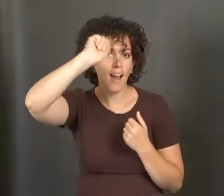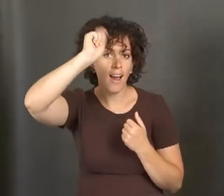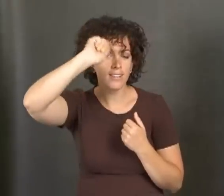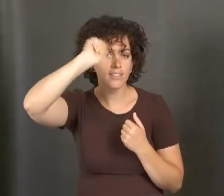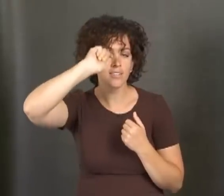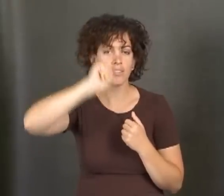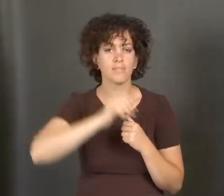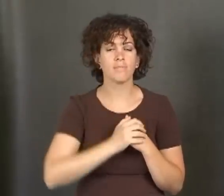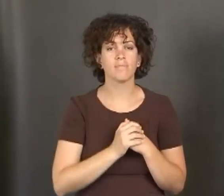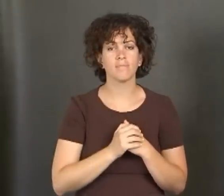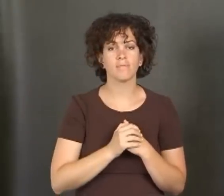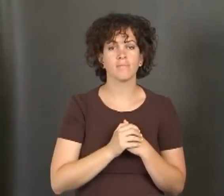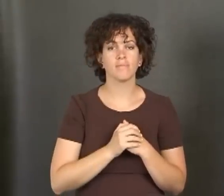Hat.